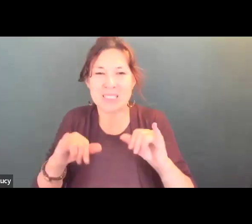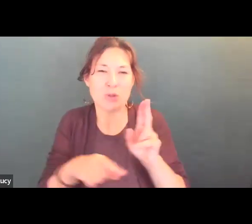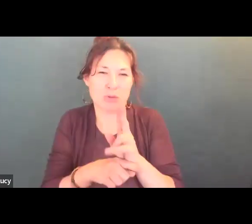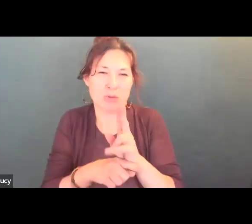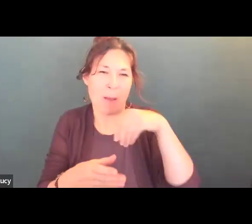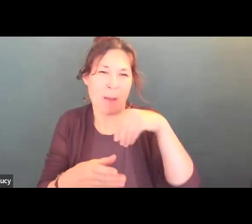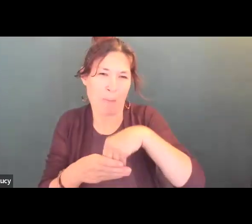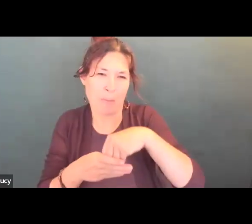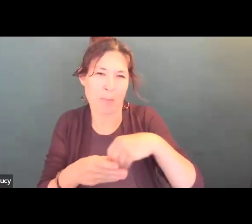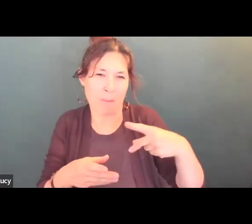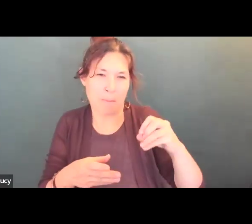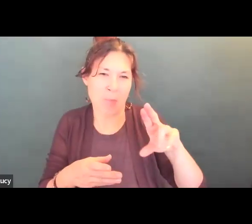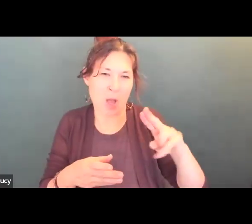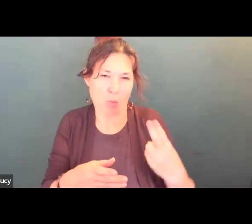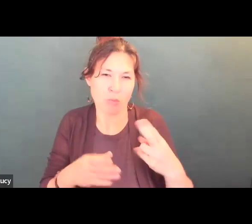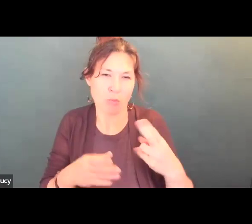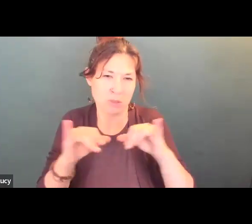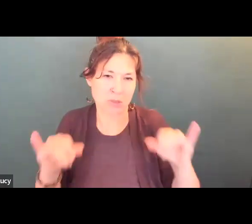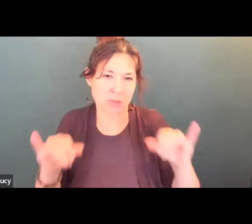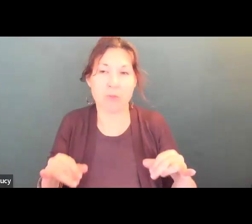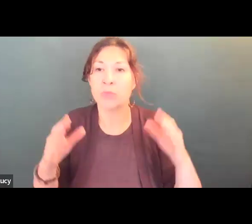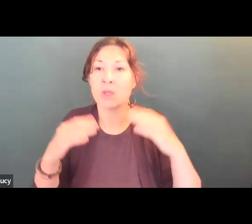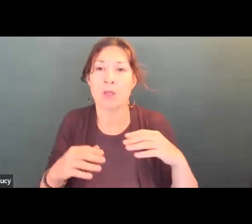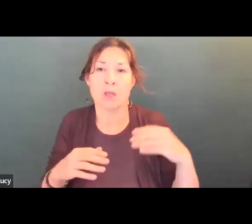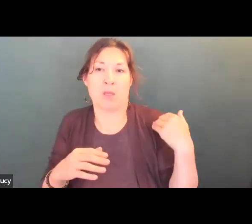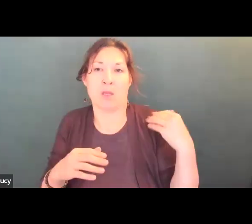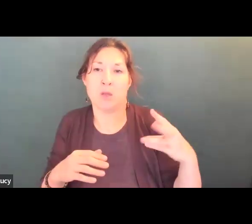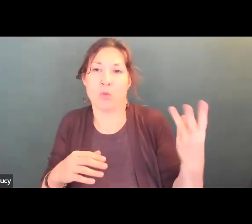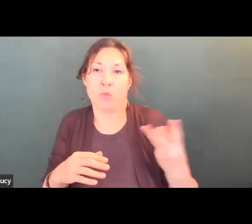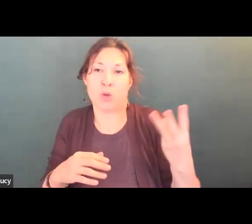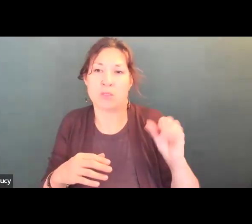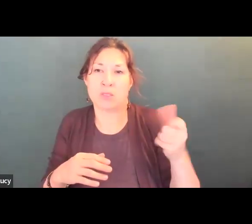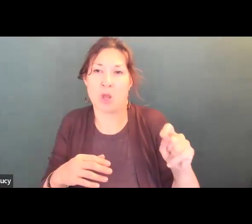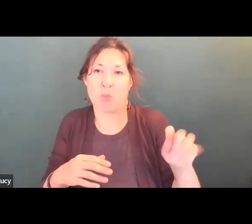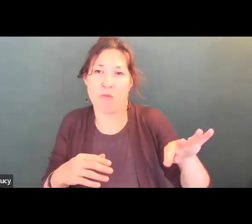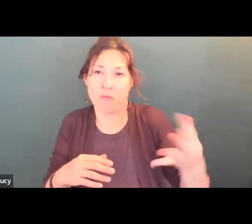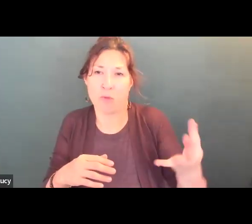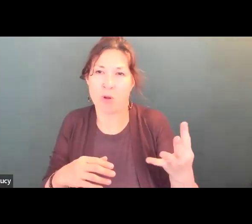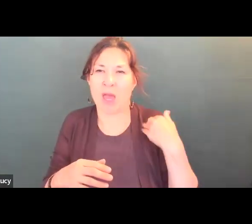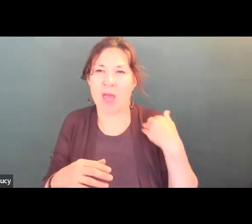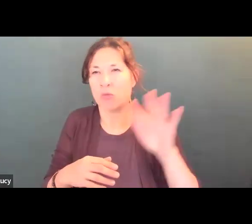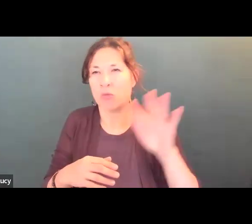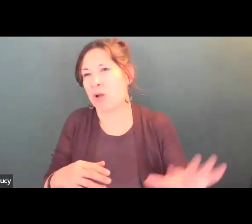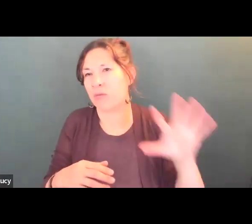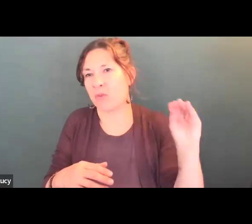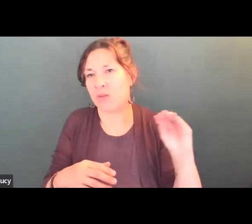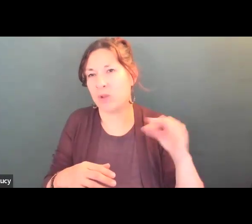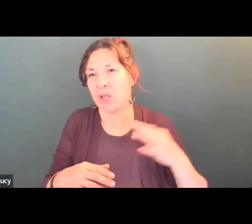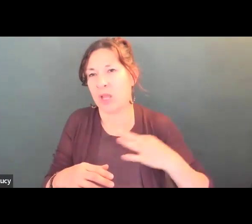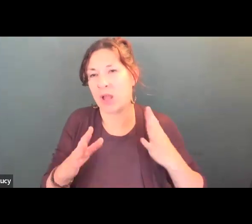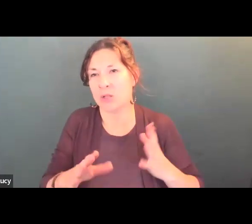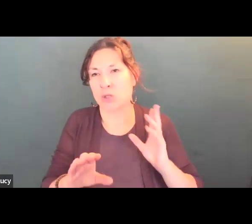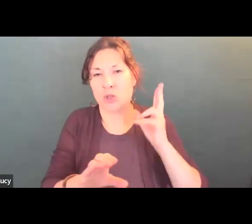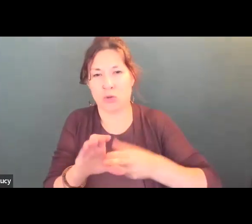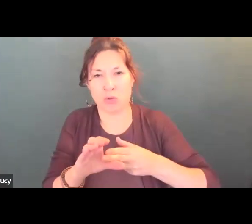The day before school started, Wednesday, September 4th, approximately 50 volunteers joined the secondary school's